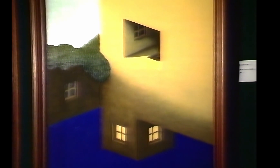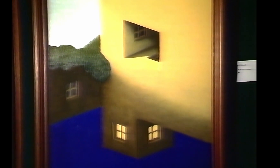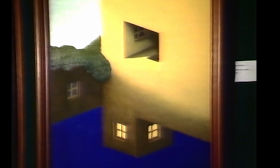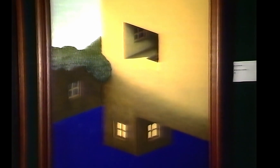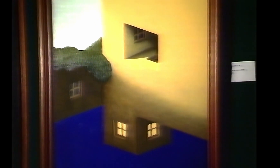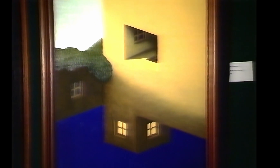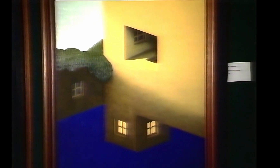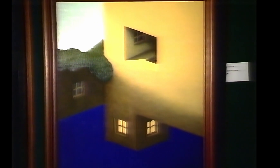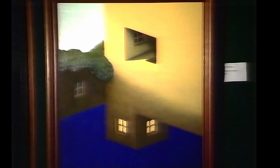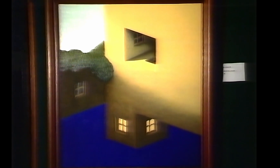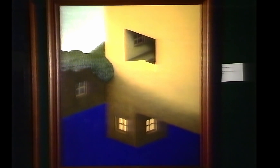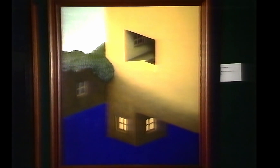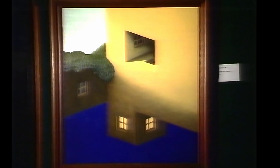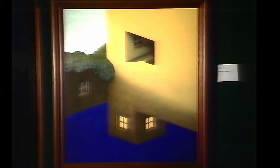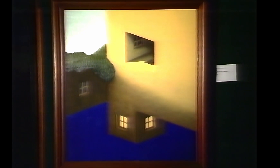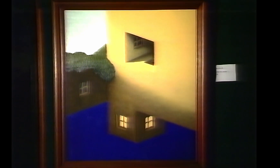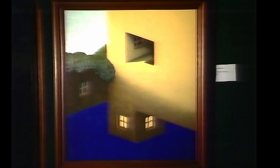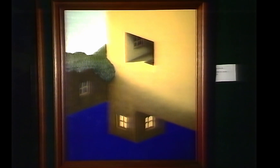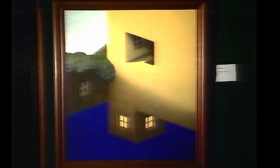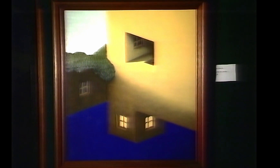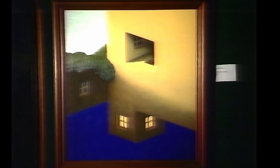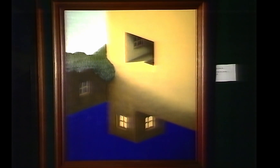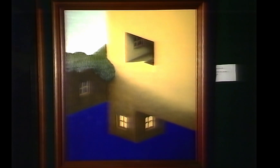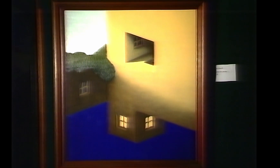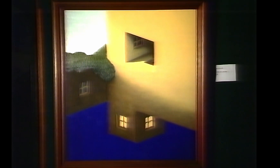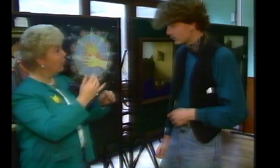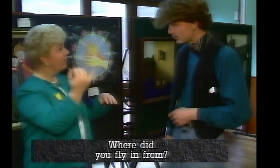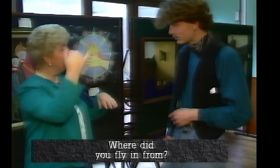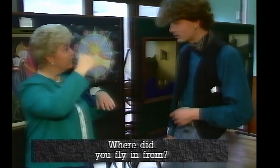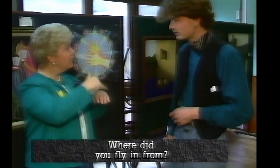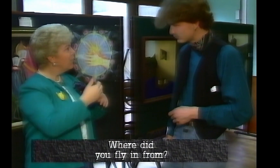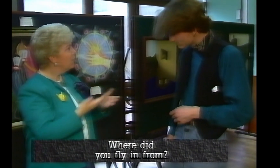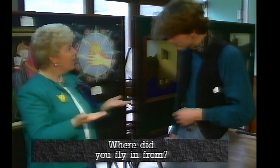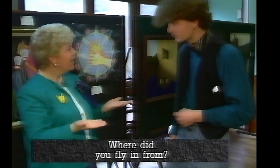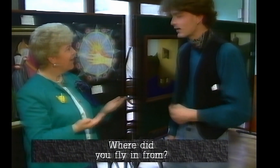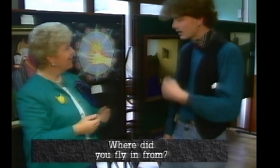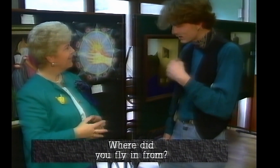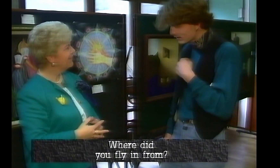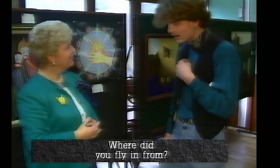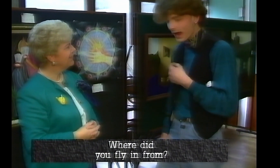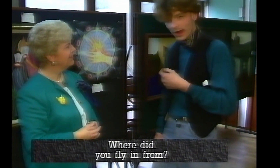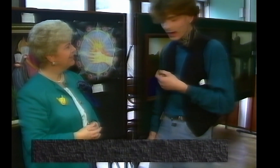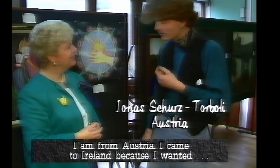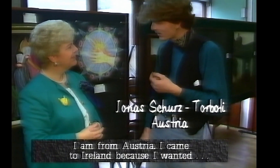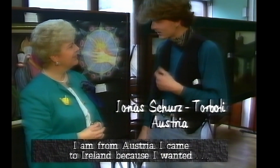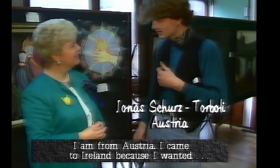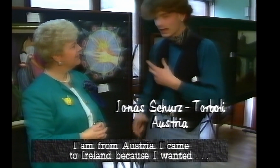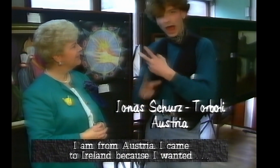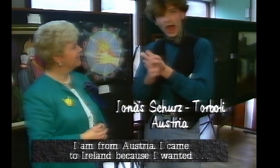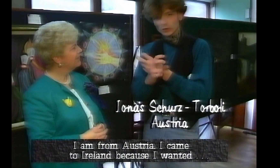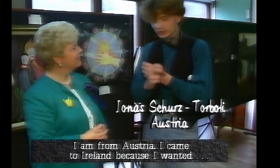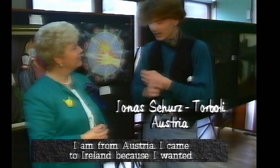And when deaf people sign, that are the trees which will grow. And the other one are the deaf people who are oppressed